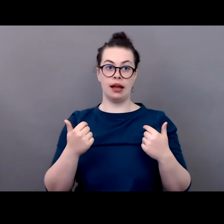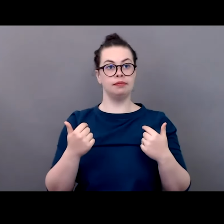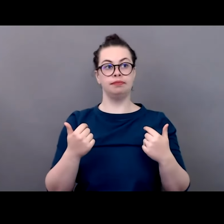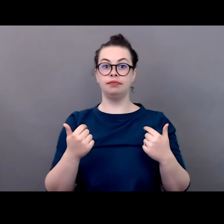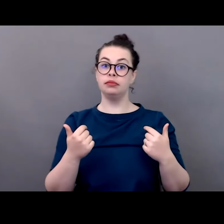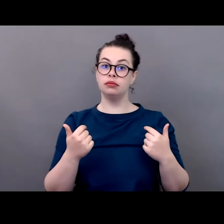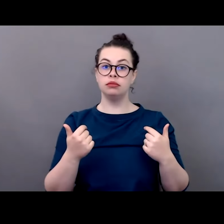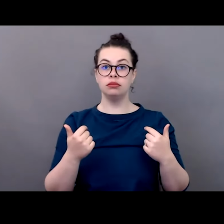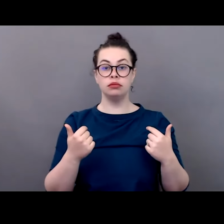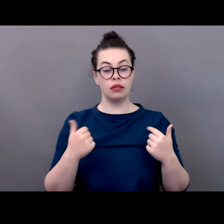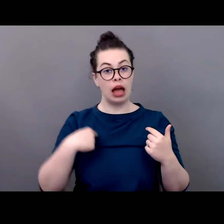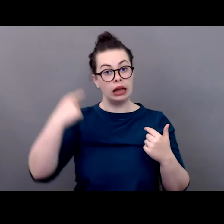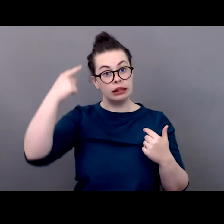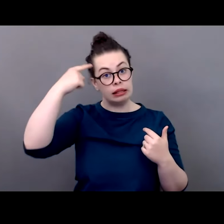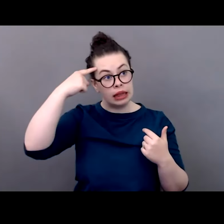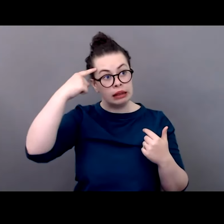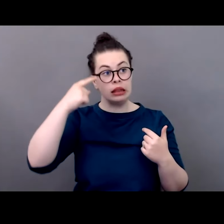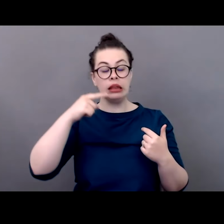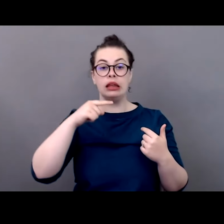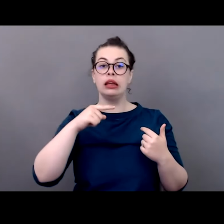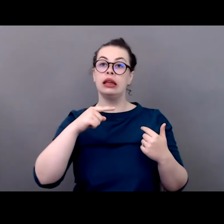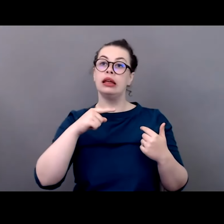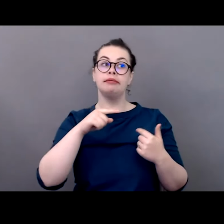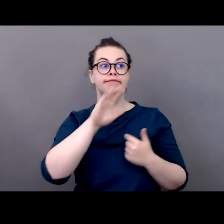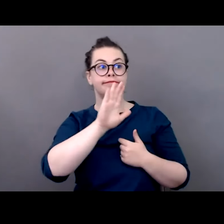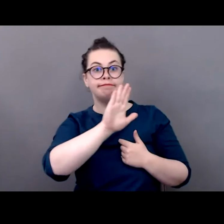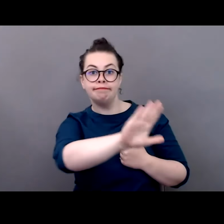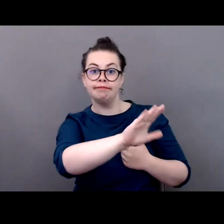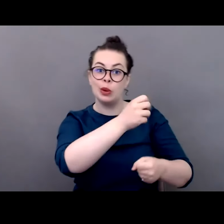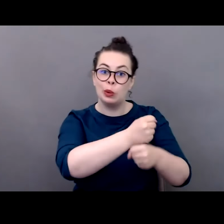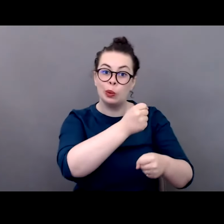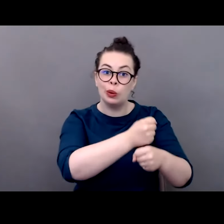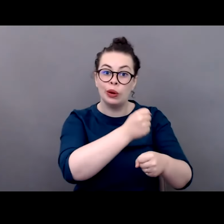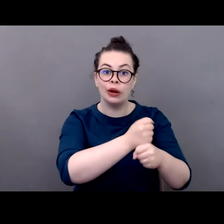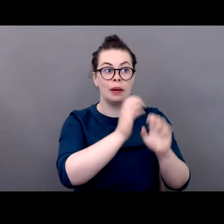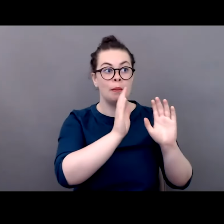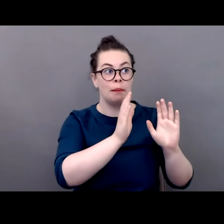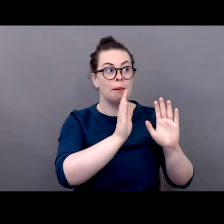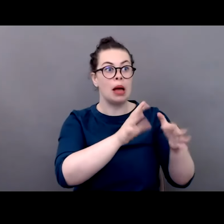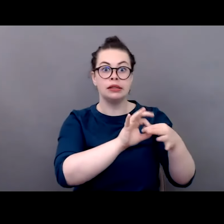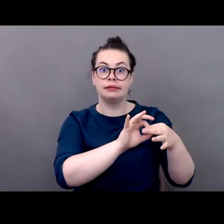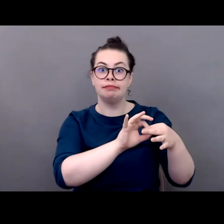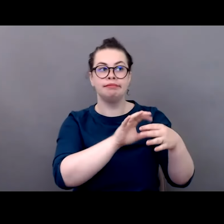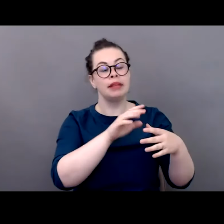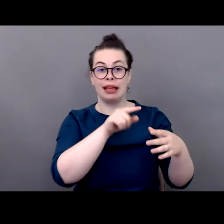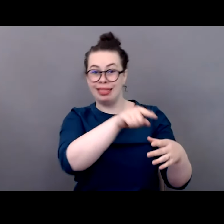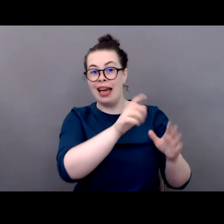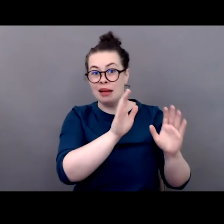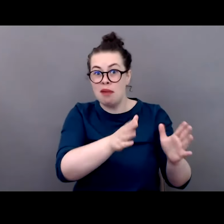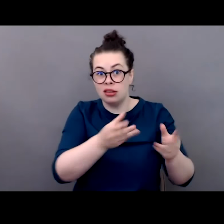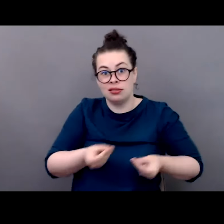underestimate the importance of interaction of civil society with the whole committee, as well as provision of the reports to the